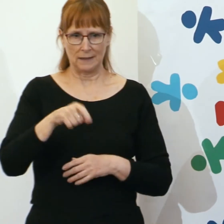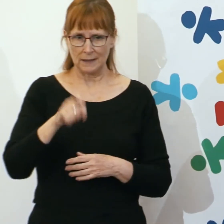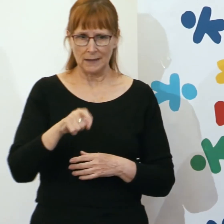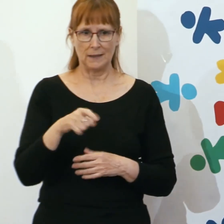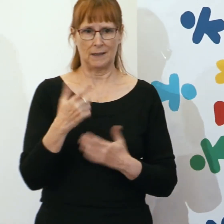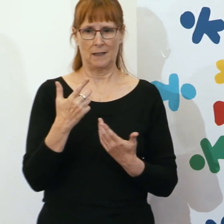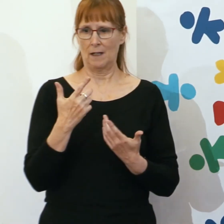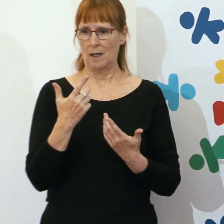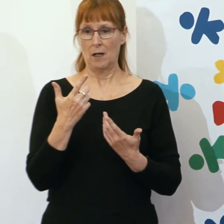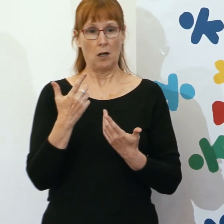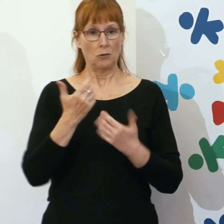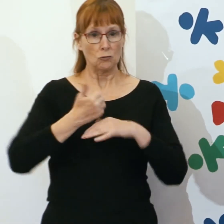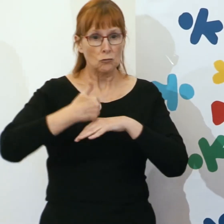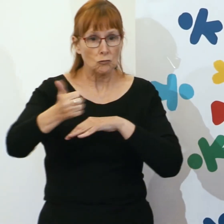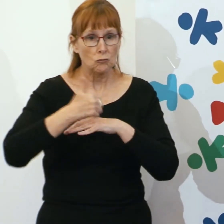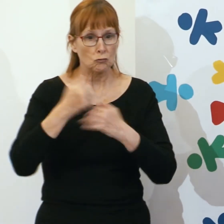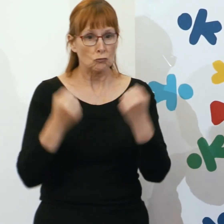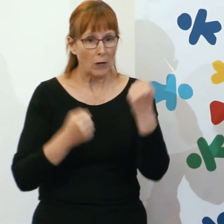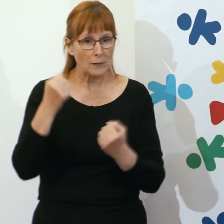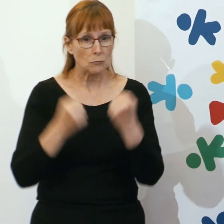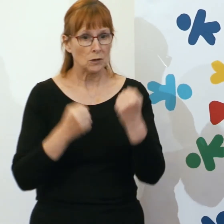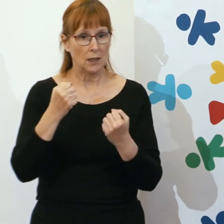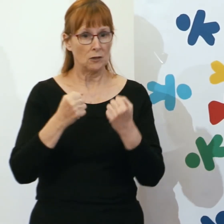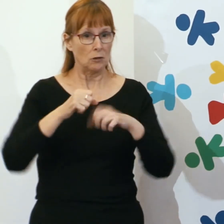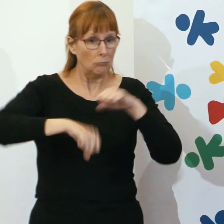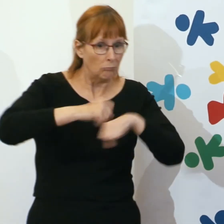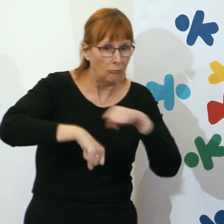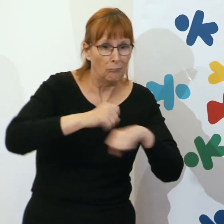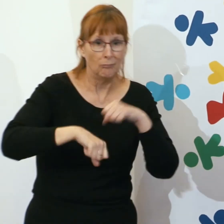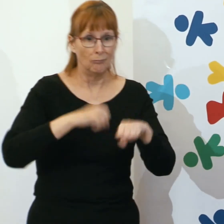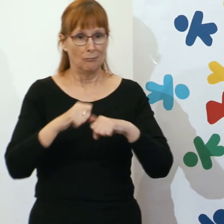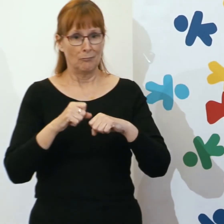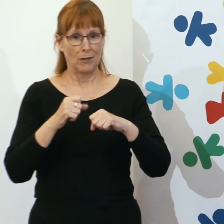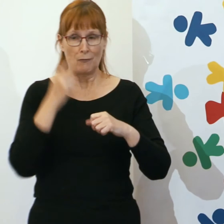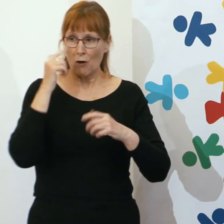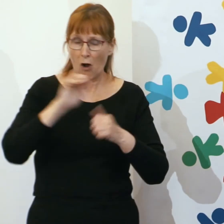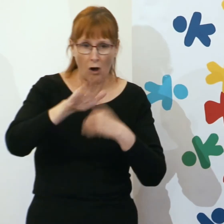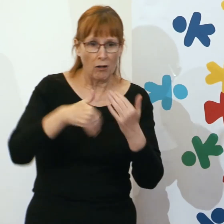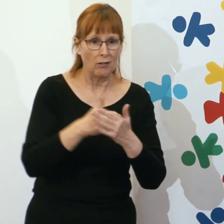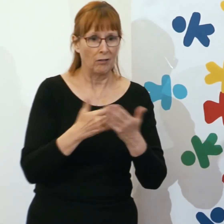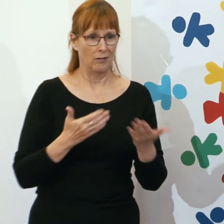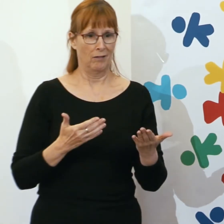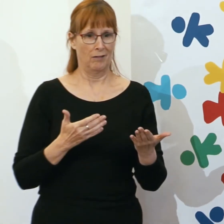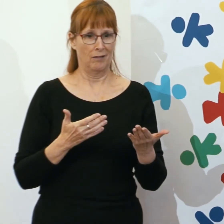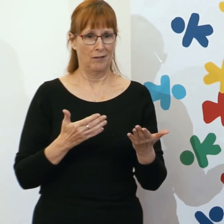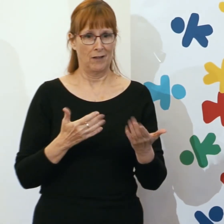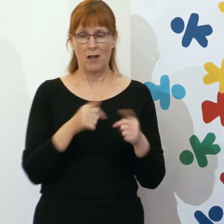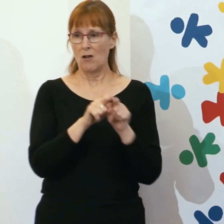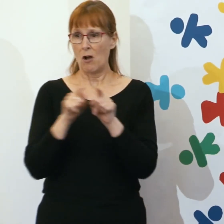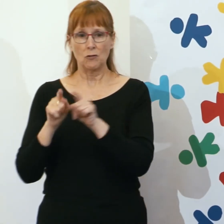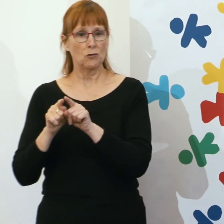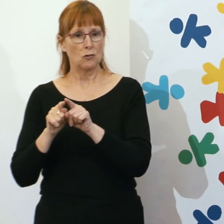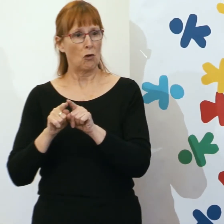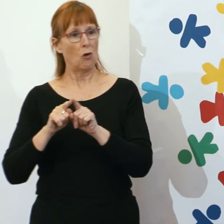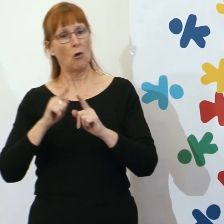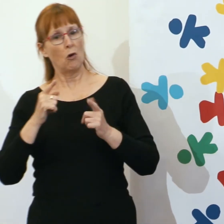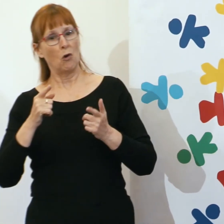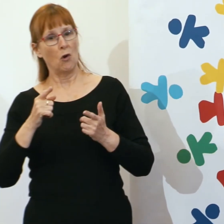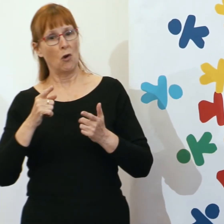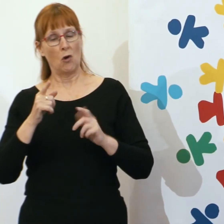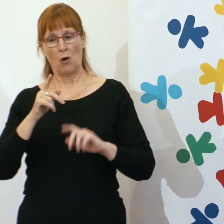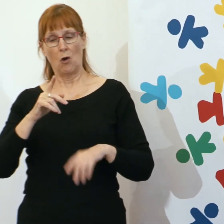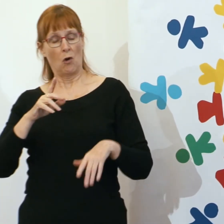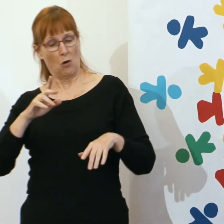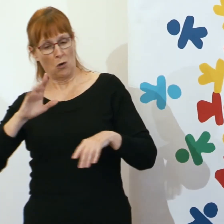to transportation and information technology, to targeting an end to forced labor and human